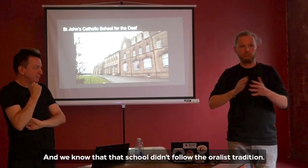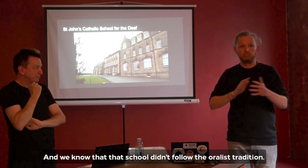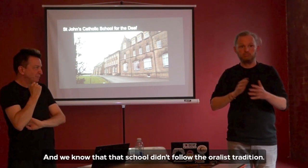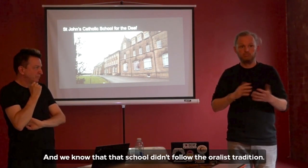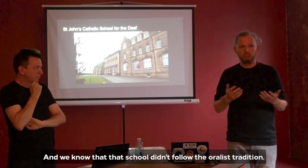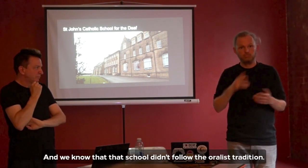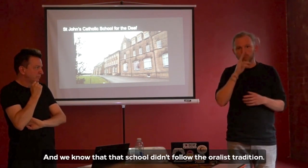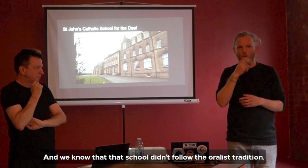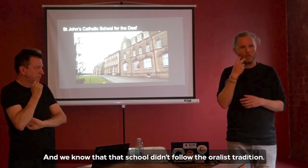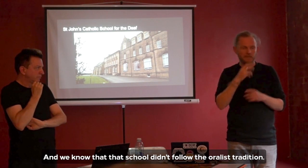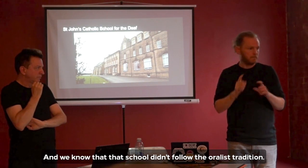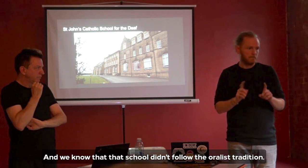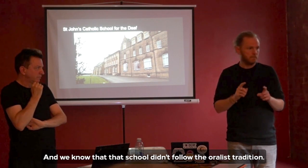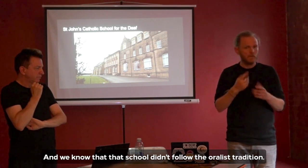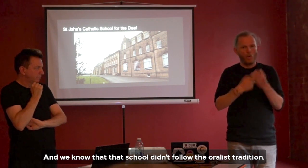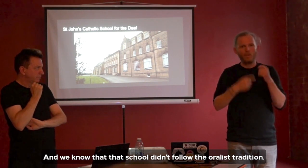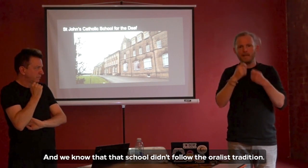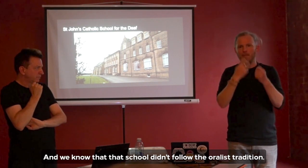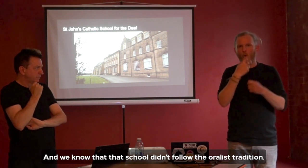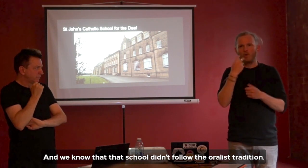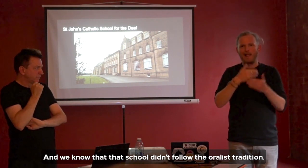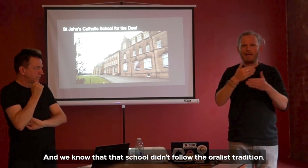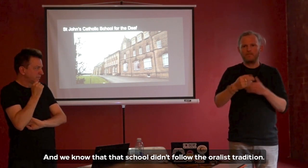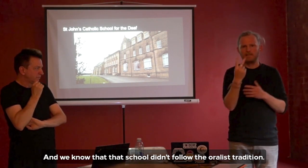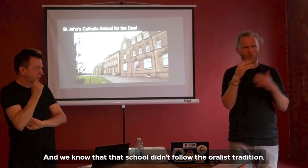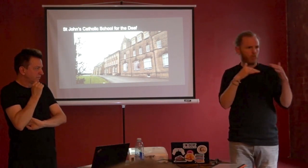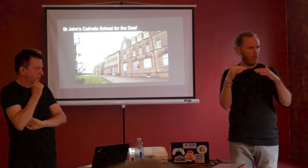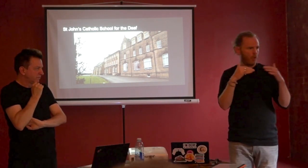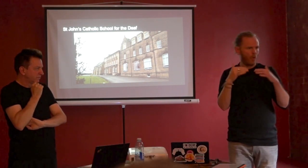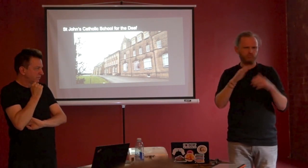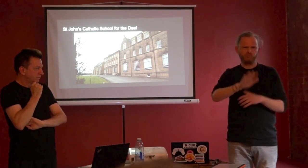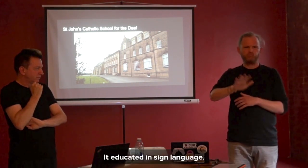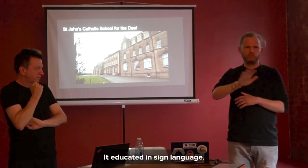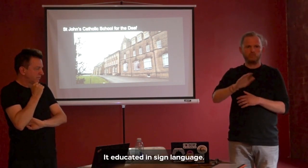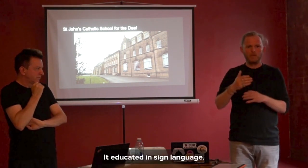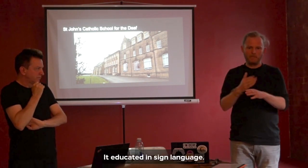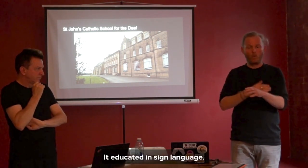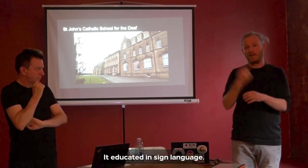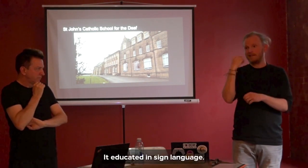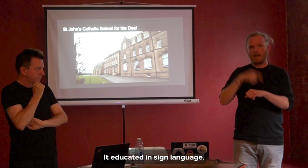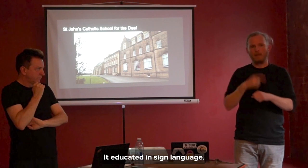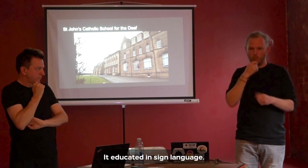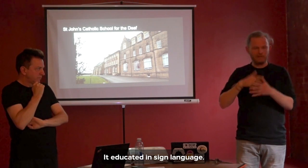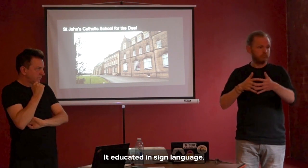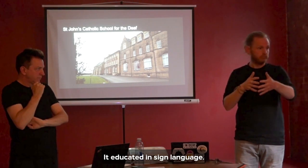And we know that school didn't follow the Oralist tradition. It educated in sign